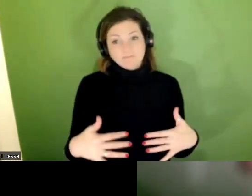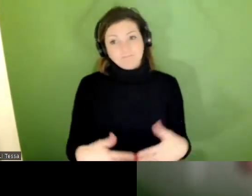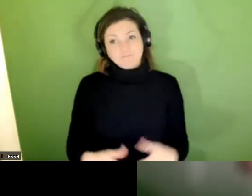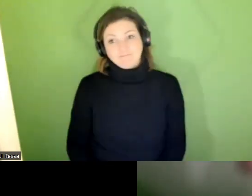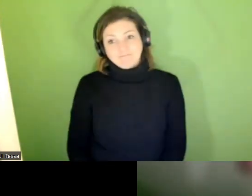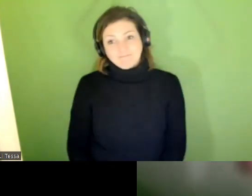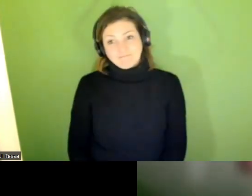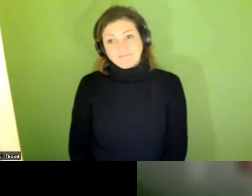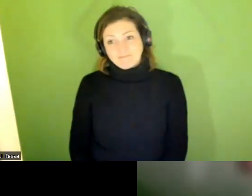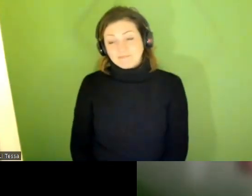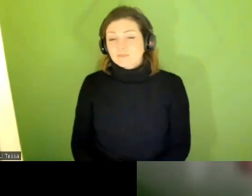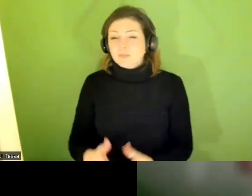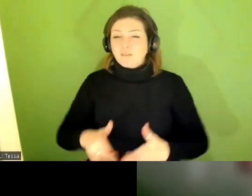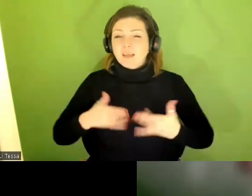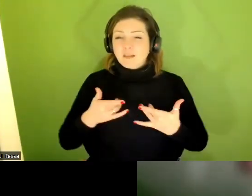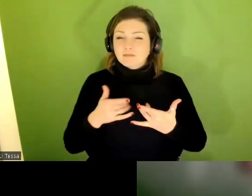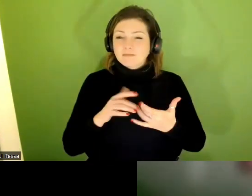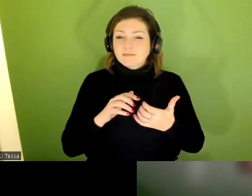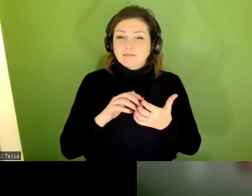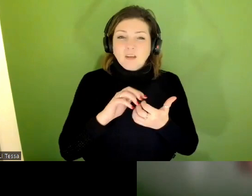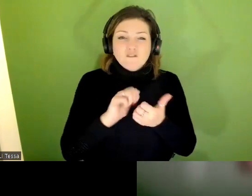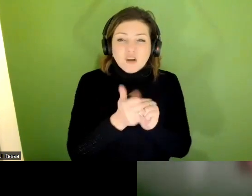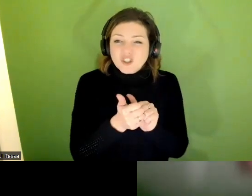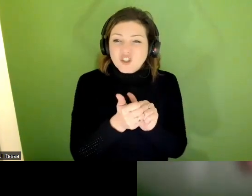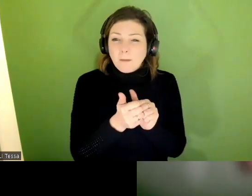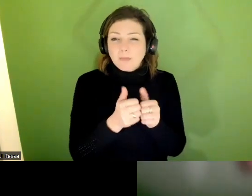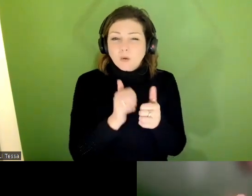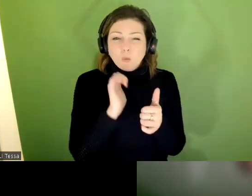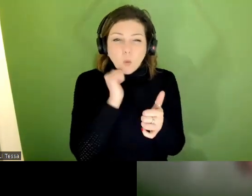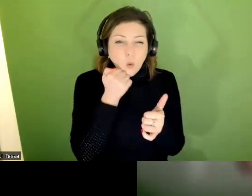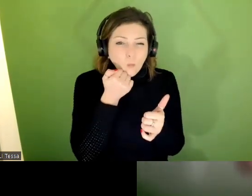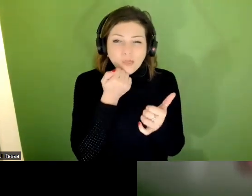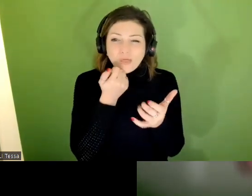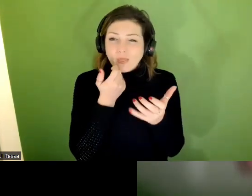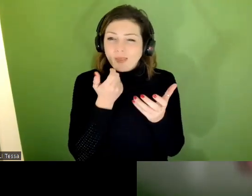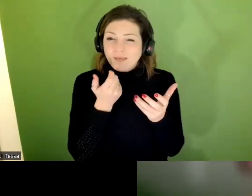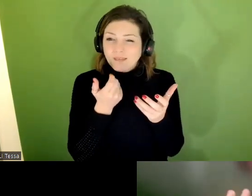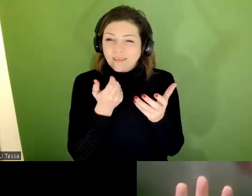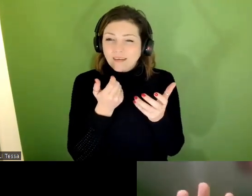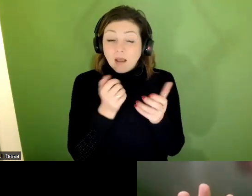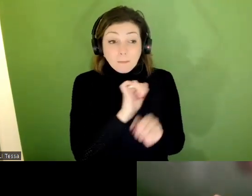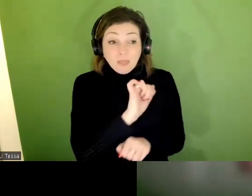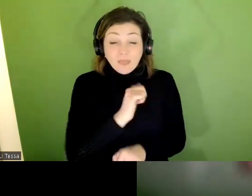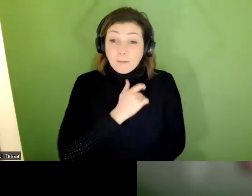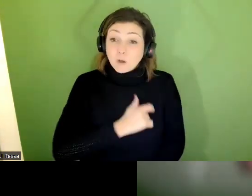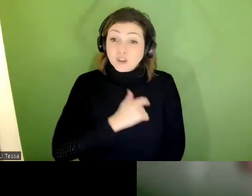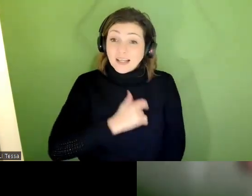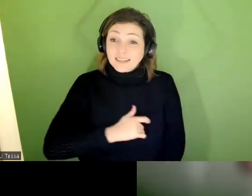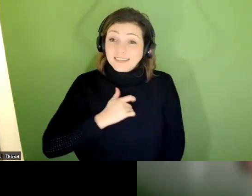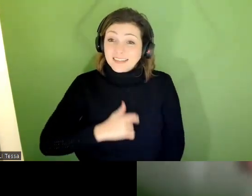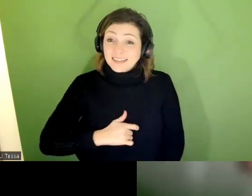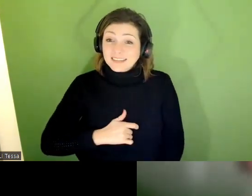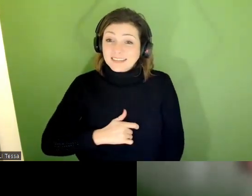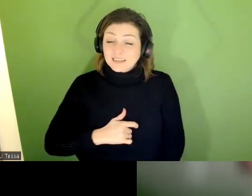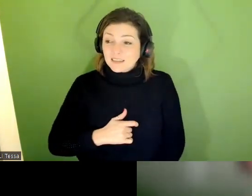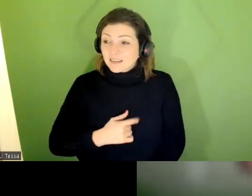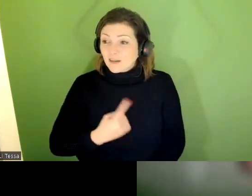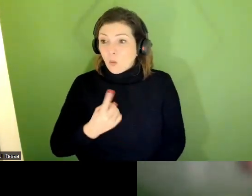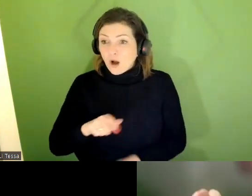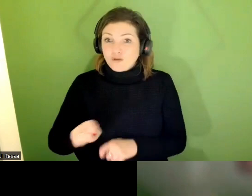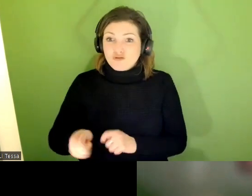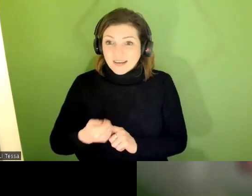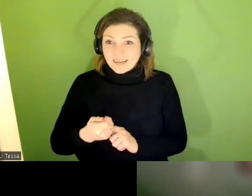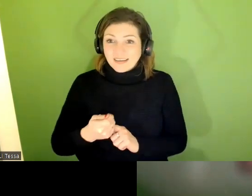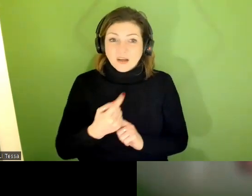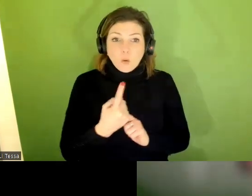friendship and warmth that's at the heart of the book. But what I was struck all with their different personalities, the cricketing one, the one who's always talking about food,